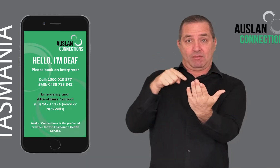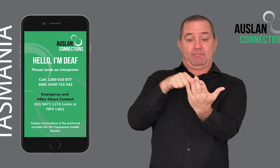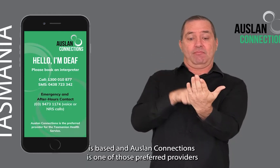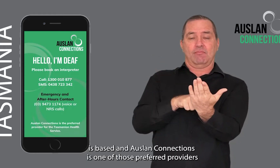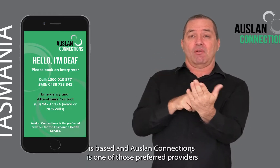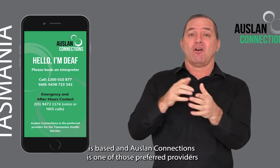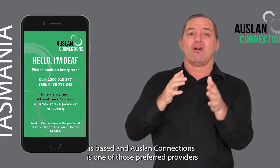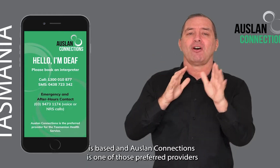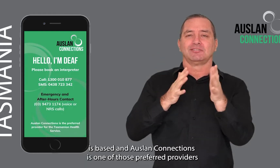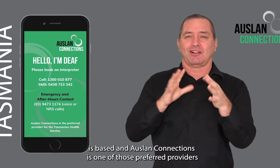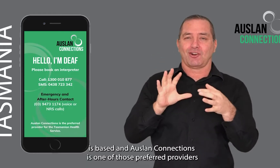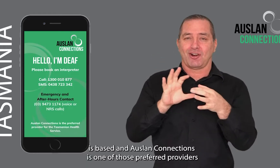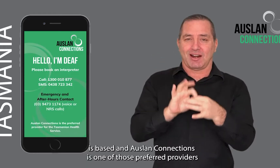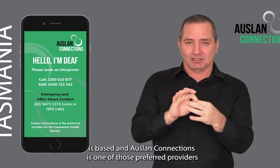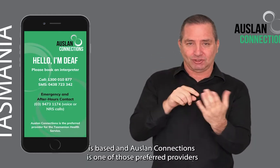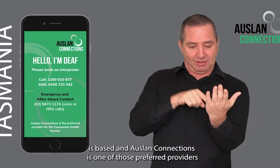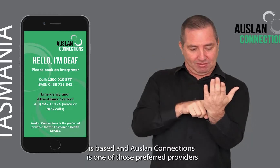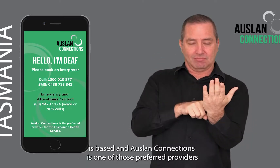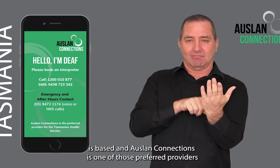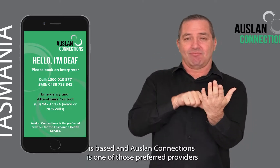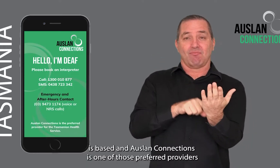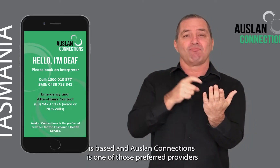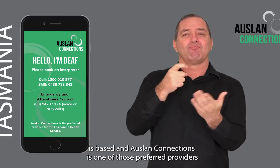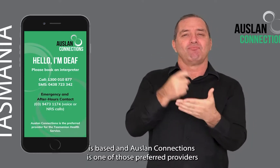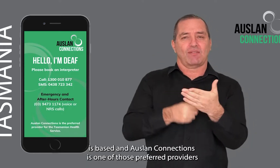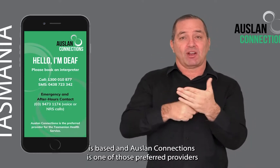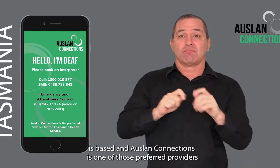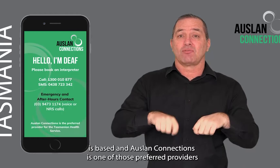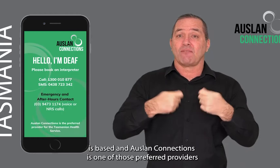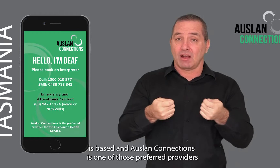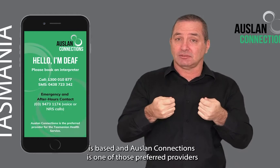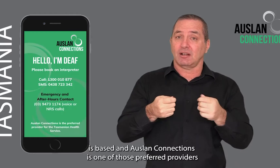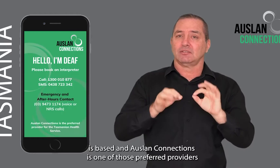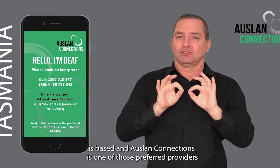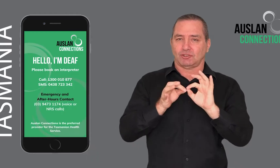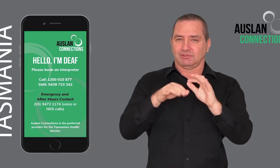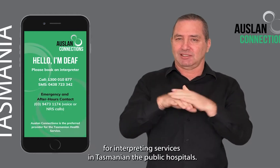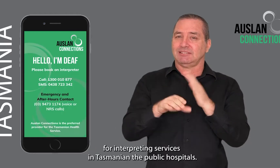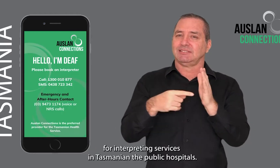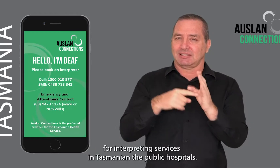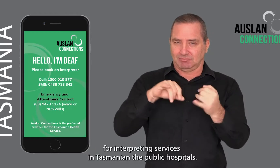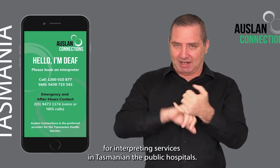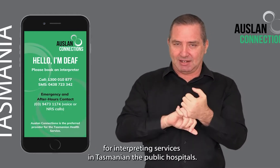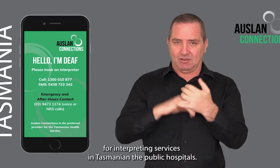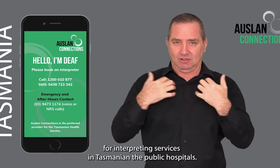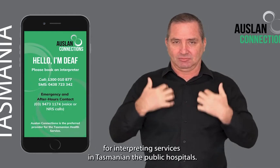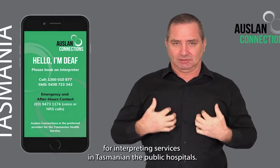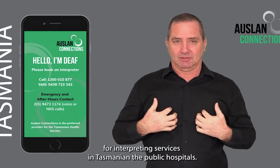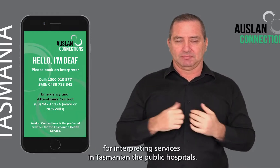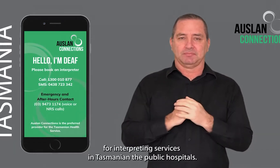is based. And Auslan Connections is one of those preferred providers for interpreting services in Tasmania in the